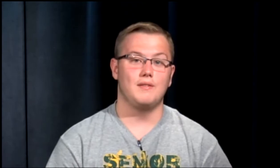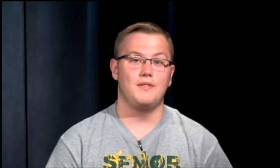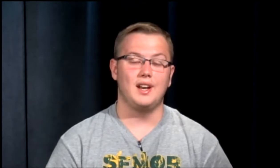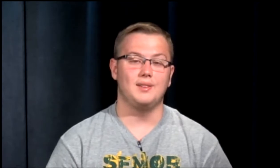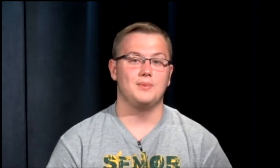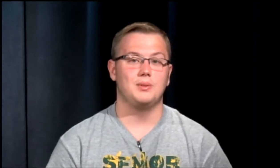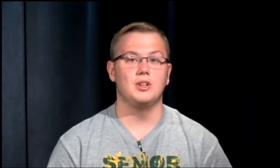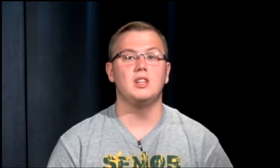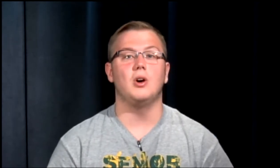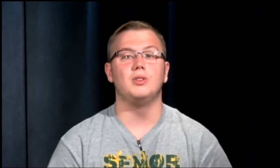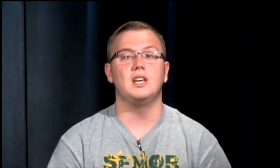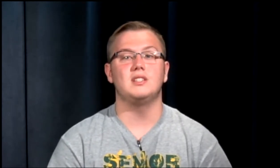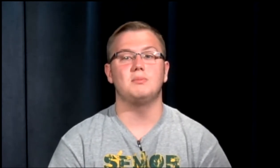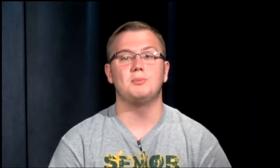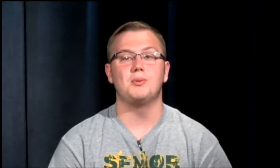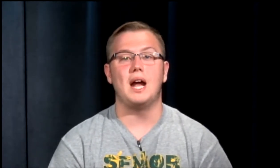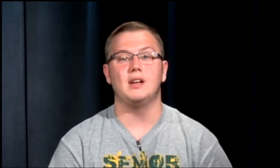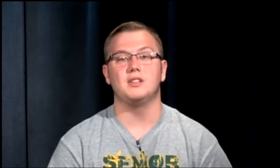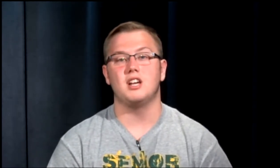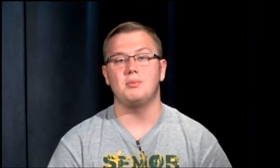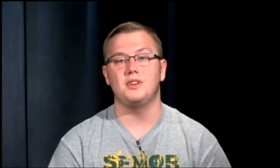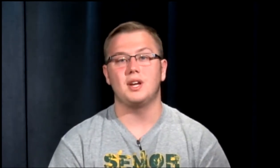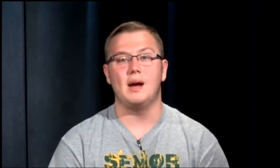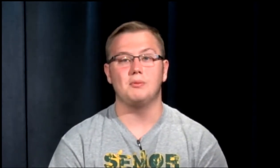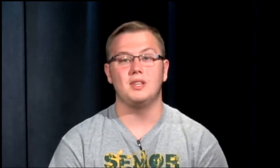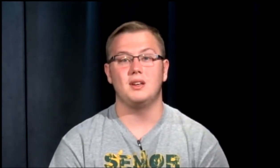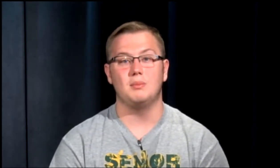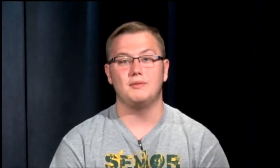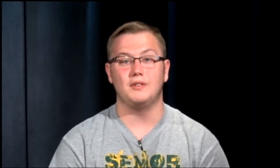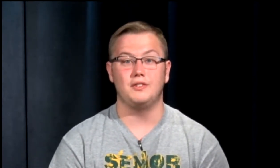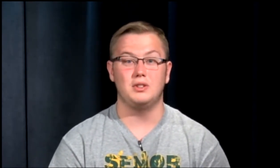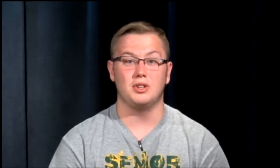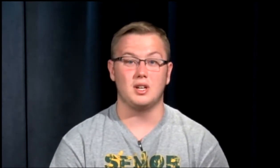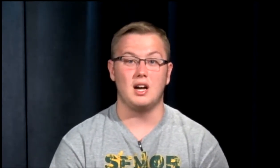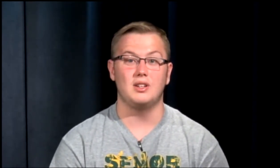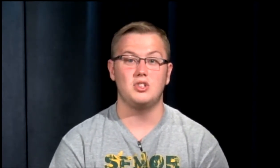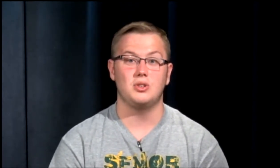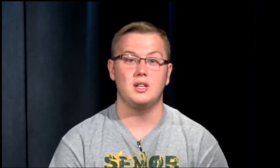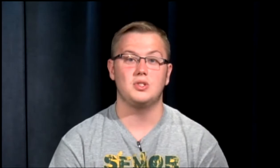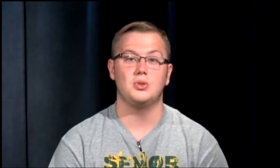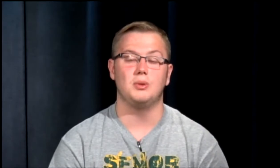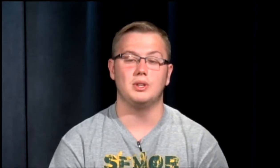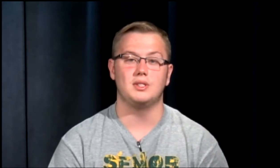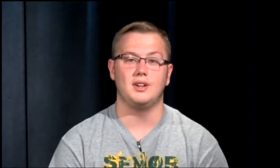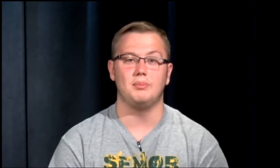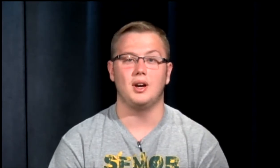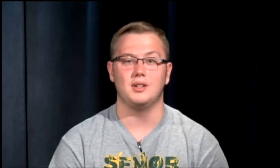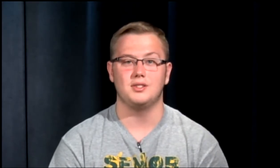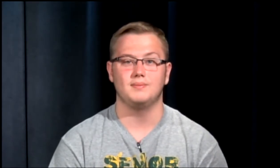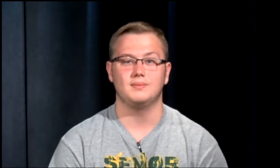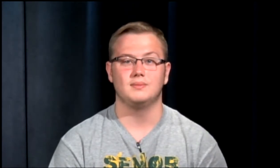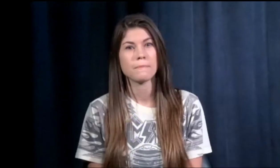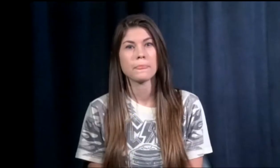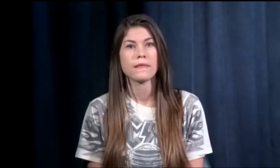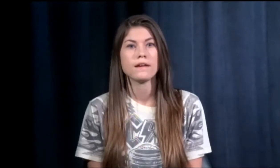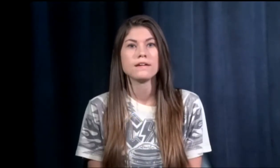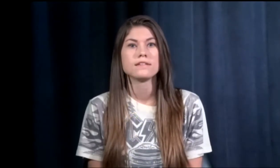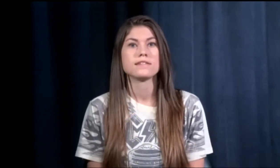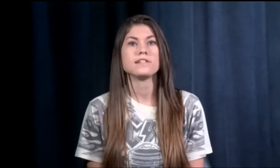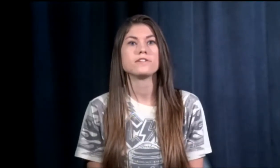confetti. Really, the only acceptable writing on the top of your cap will be the name of your future college, trade school, or military branch. Seniors,